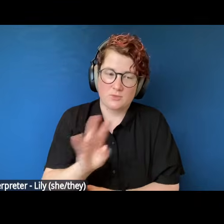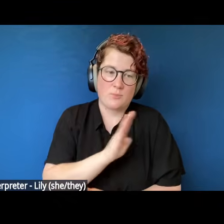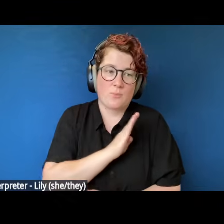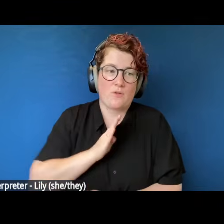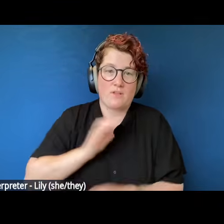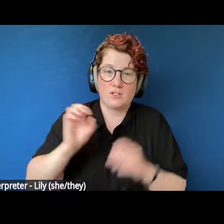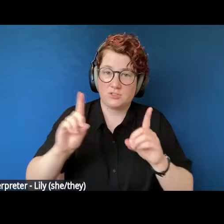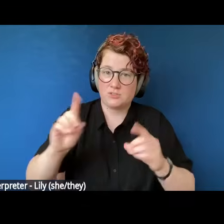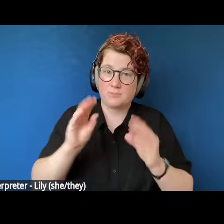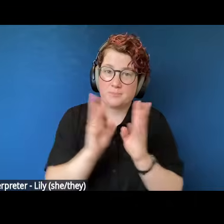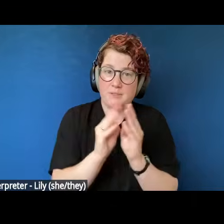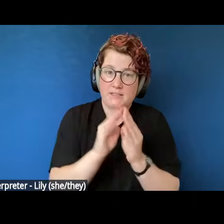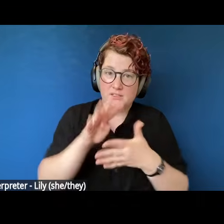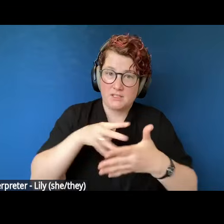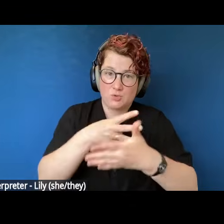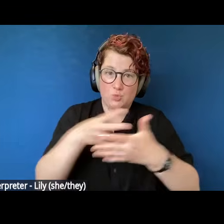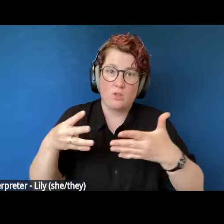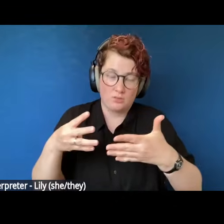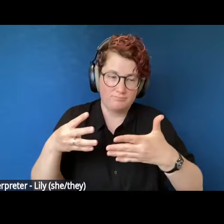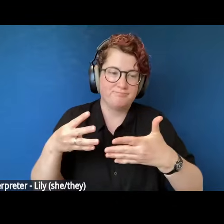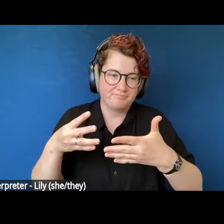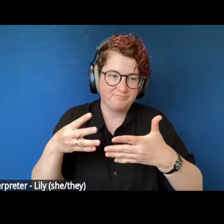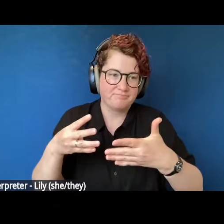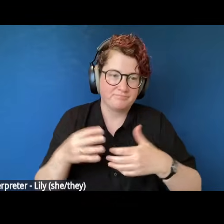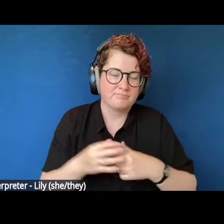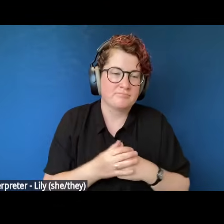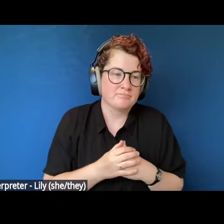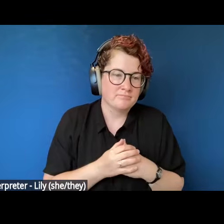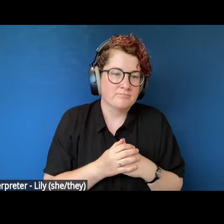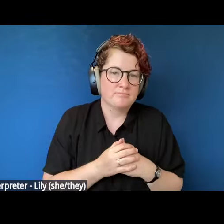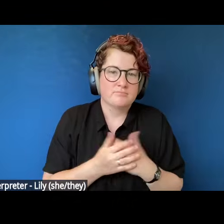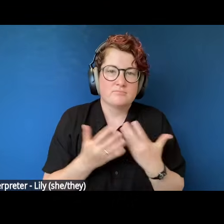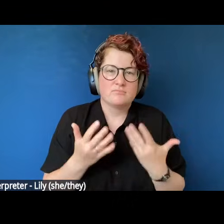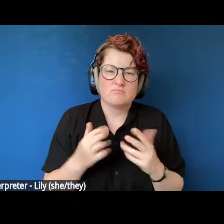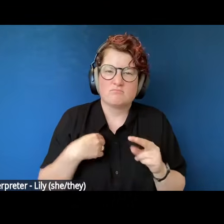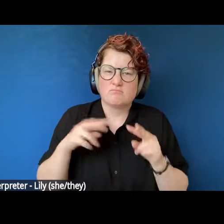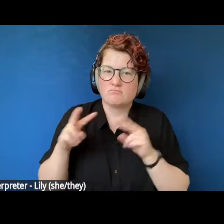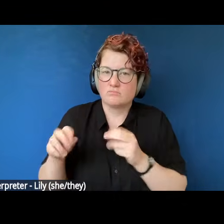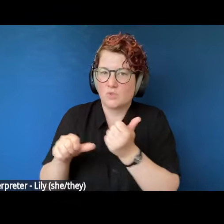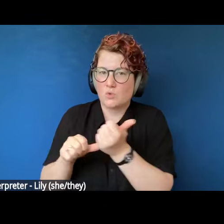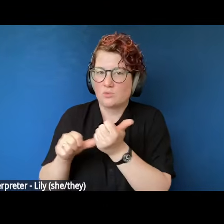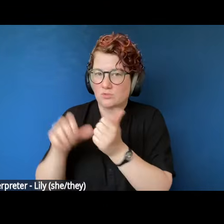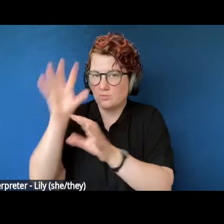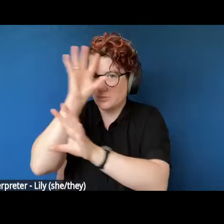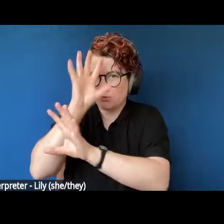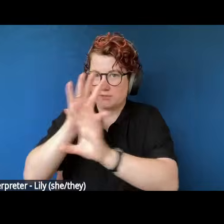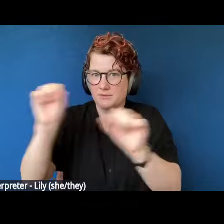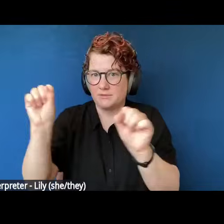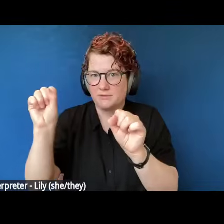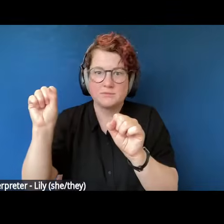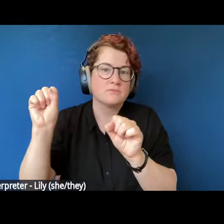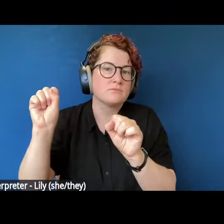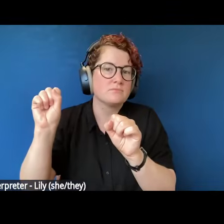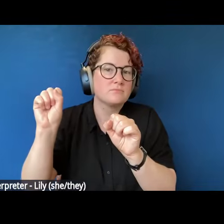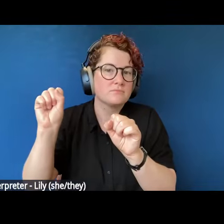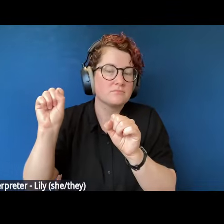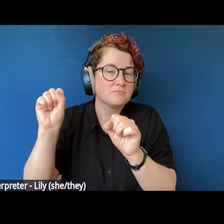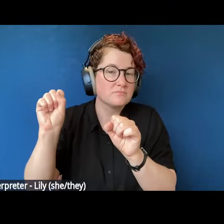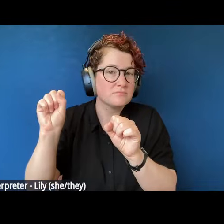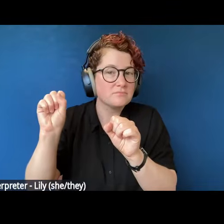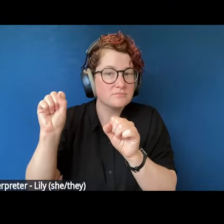schedule. Now, I'm just turning to the Associate Superintendent. Are you happy to present